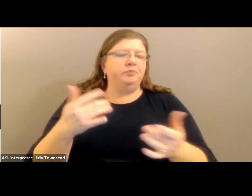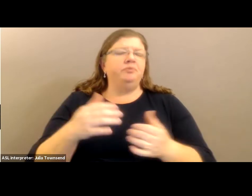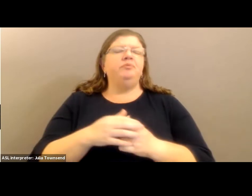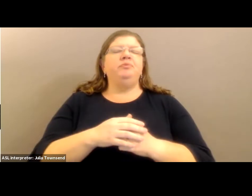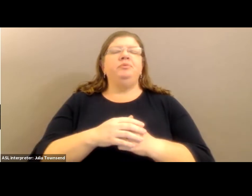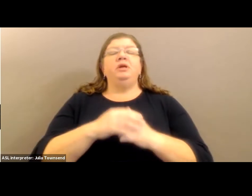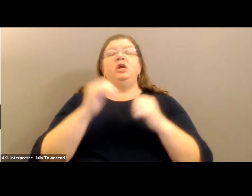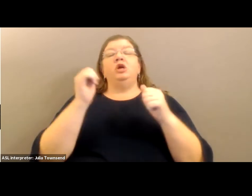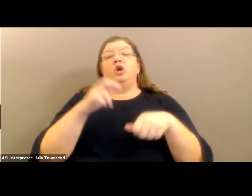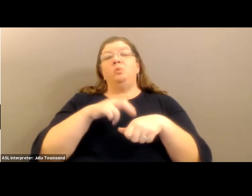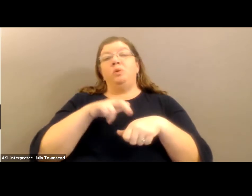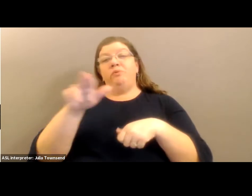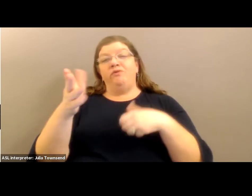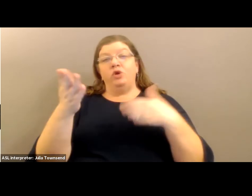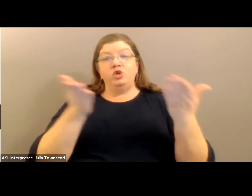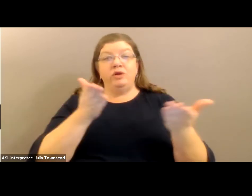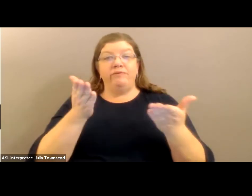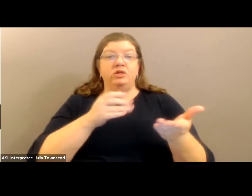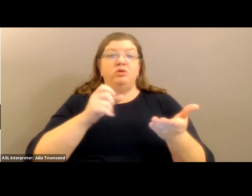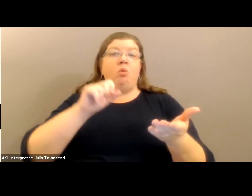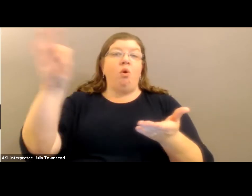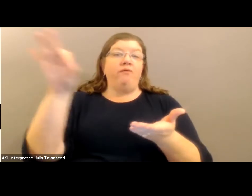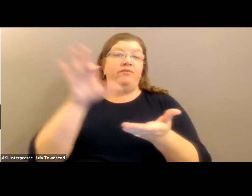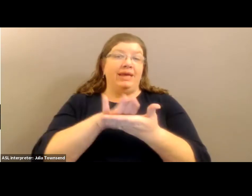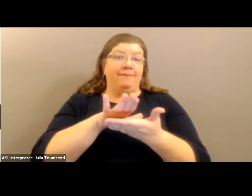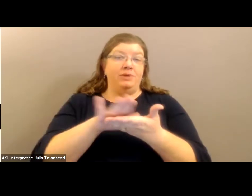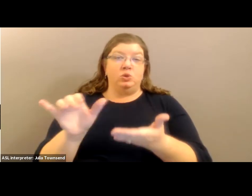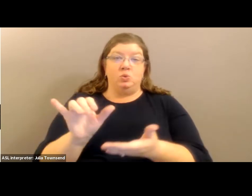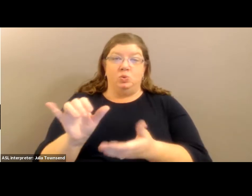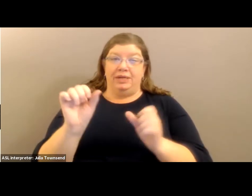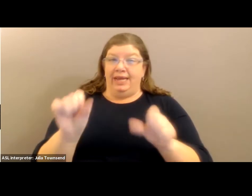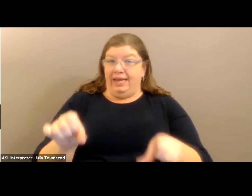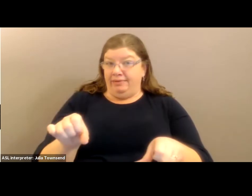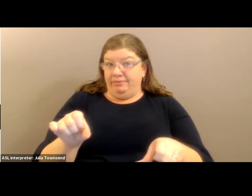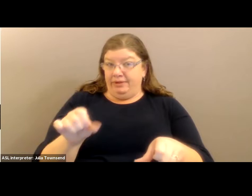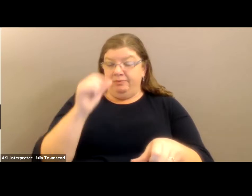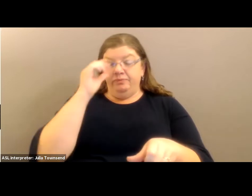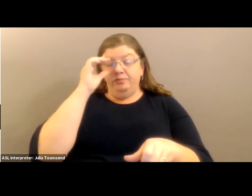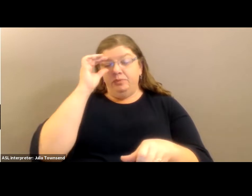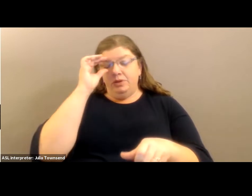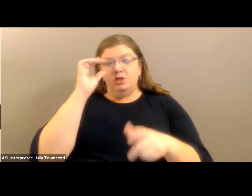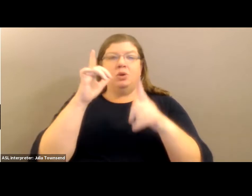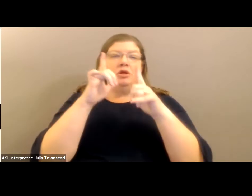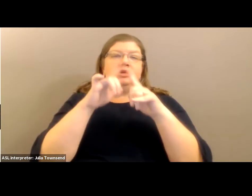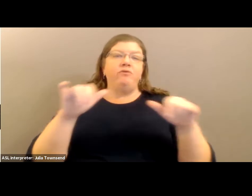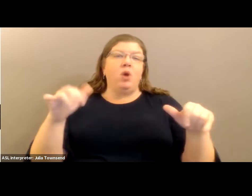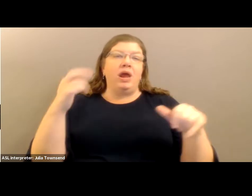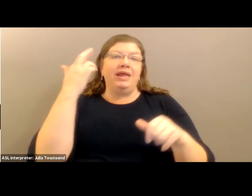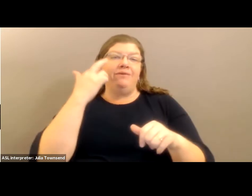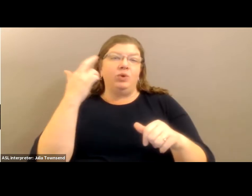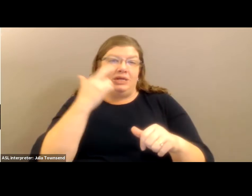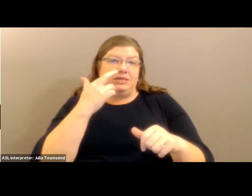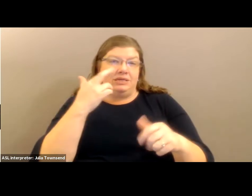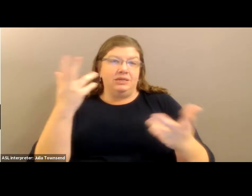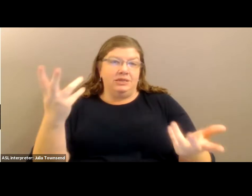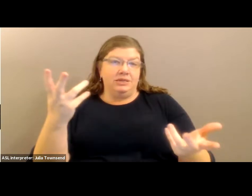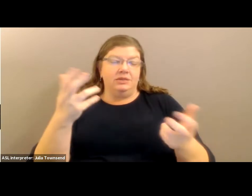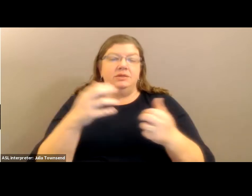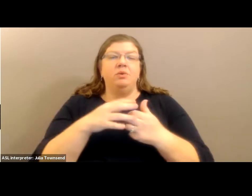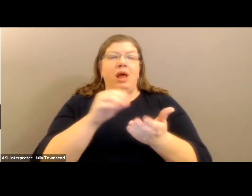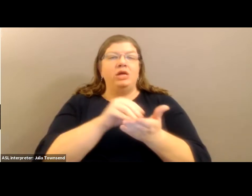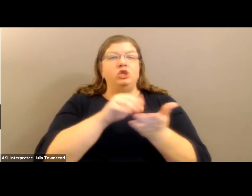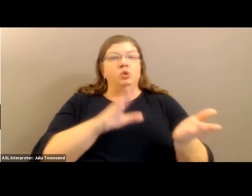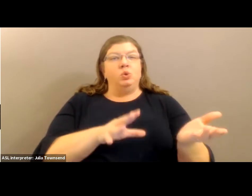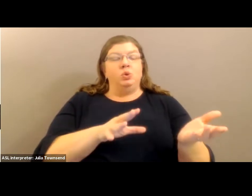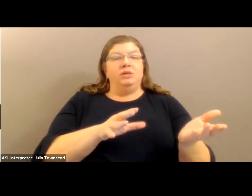be referred to services off campus too. And so there are a variety of reasons why students